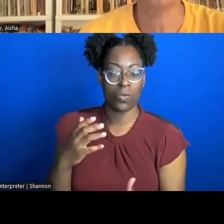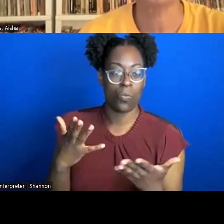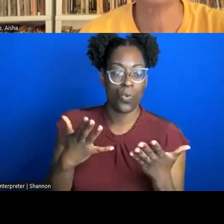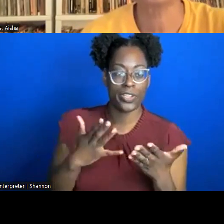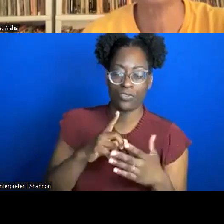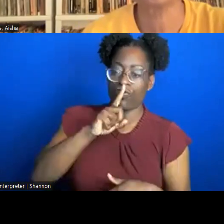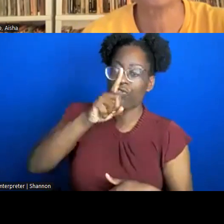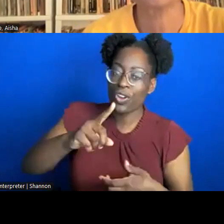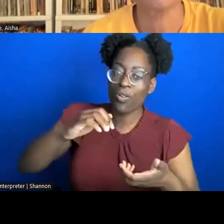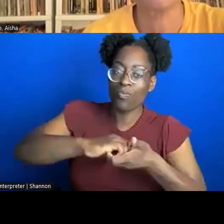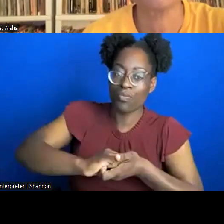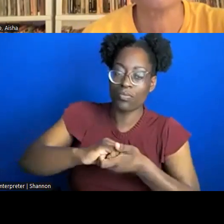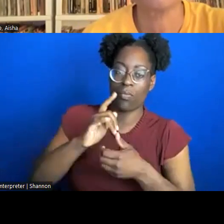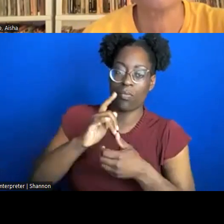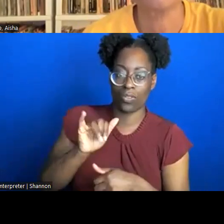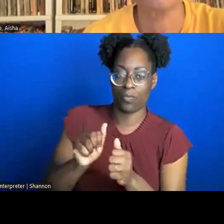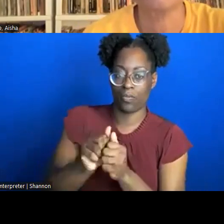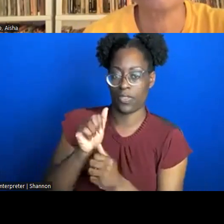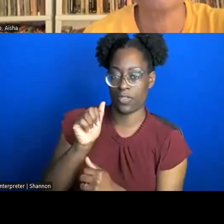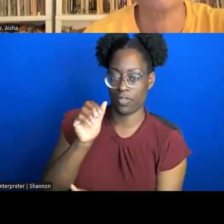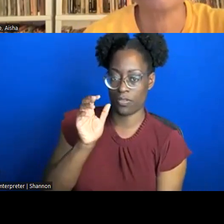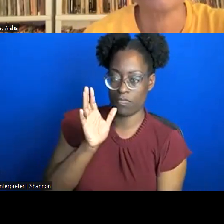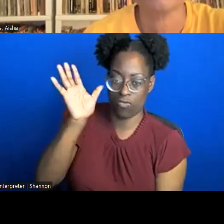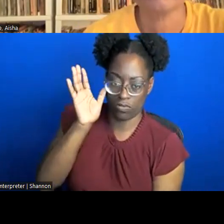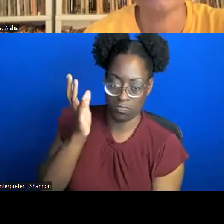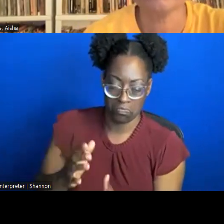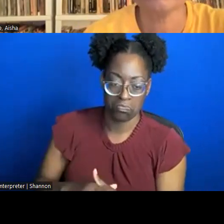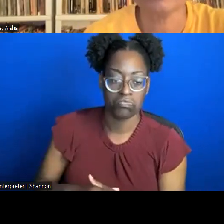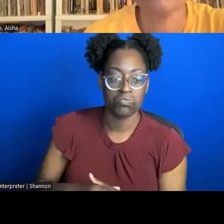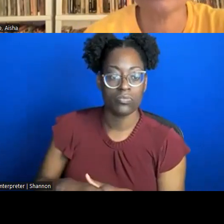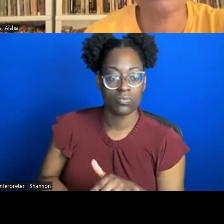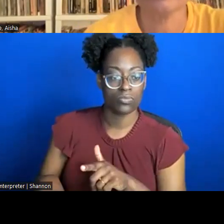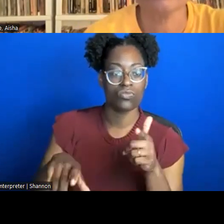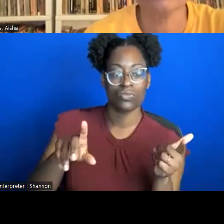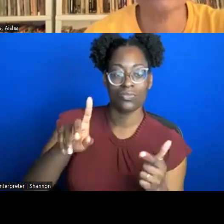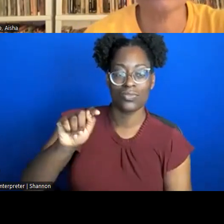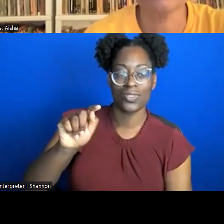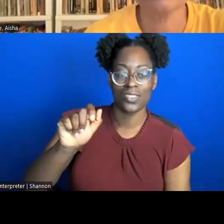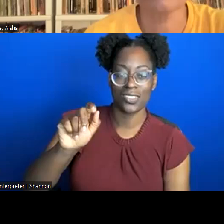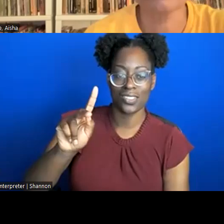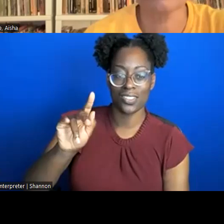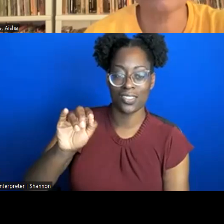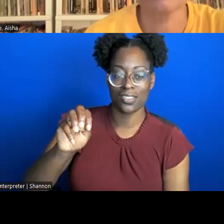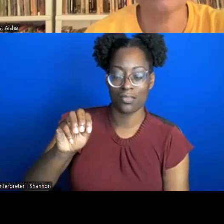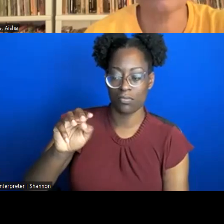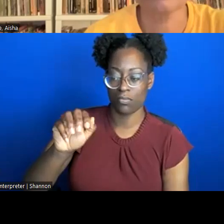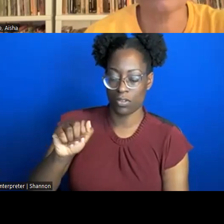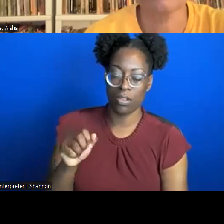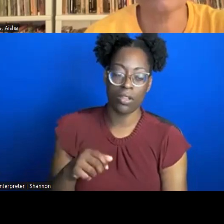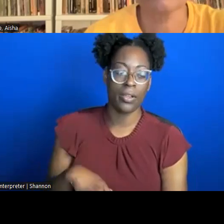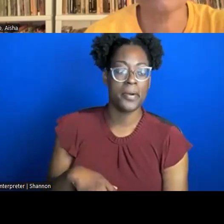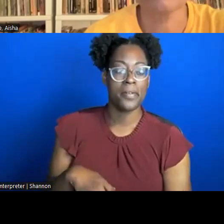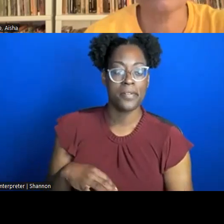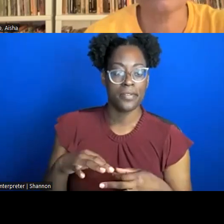I have a son who's 18 and a half now, and the time has gone by very quickly. And I loved infancy